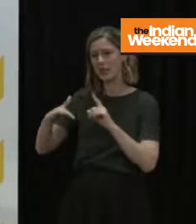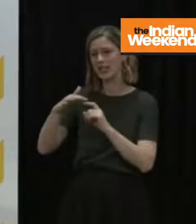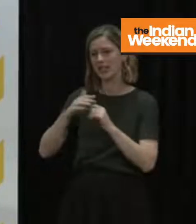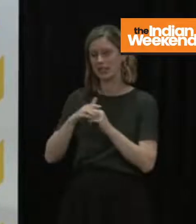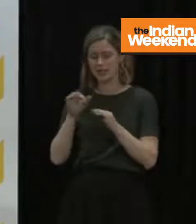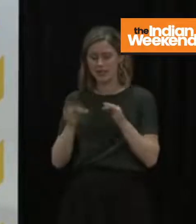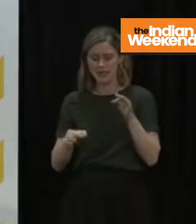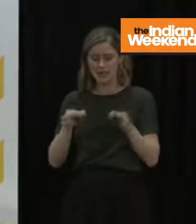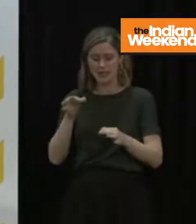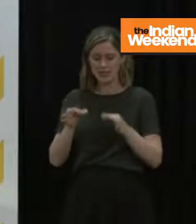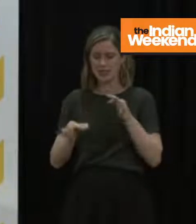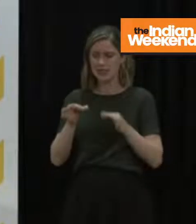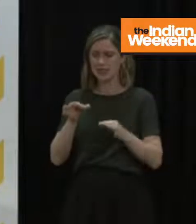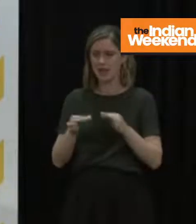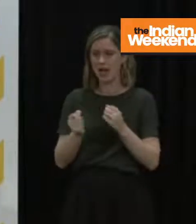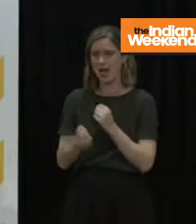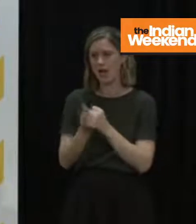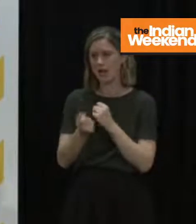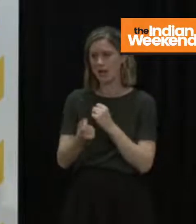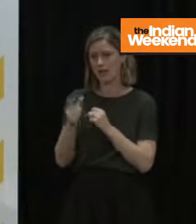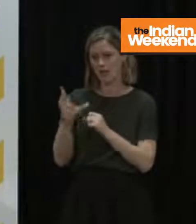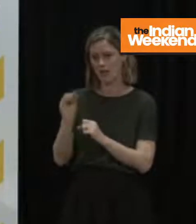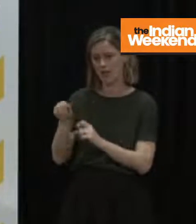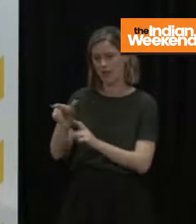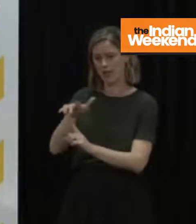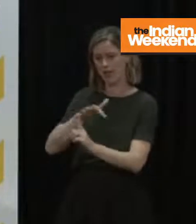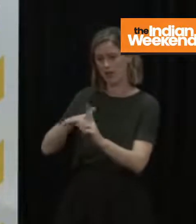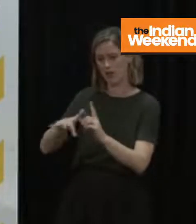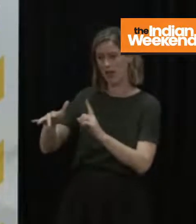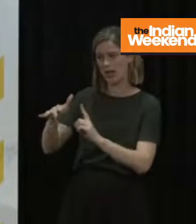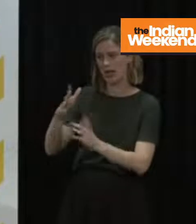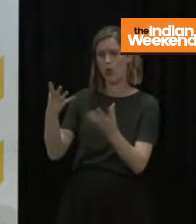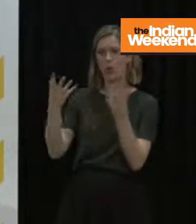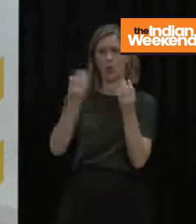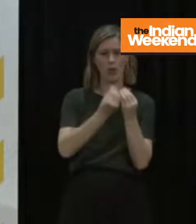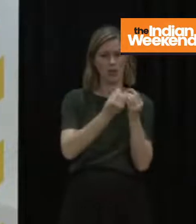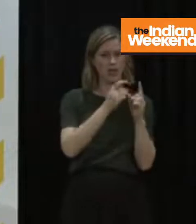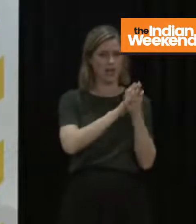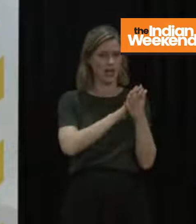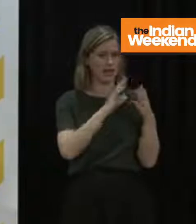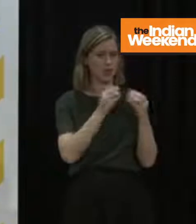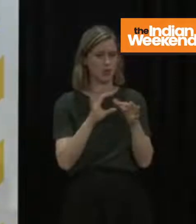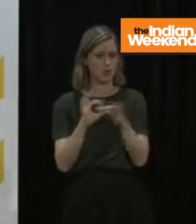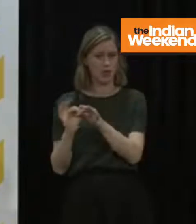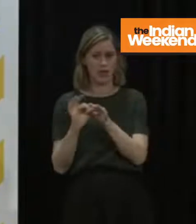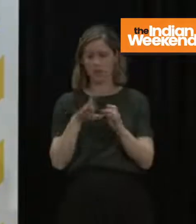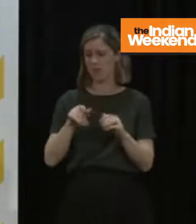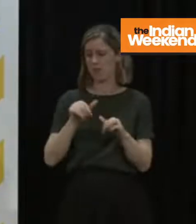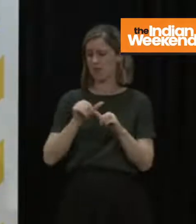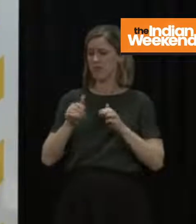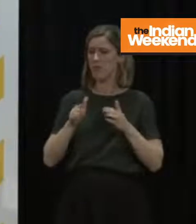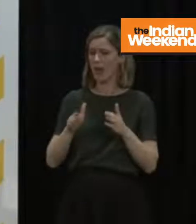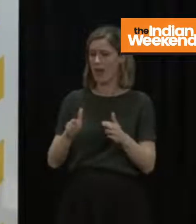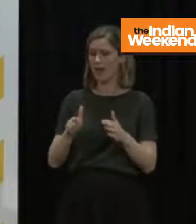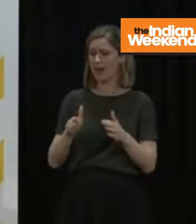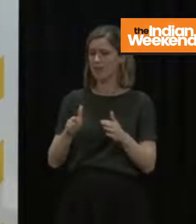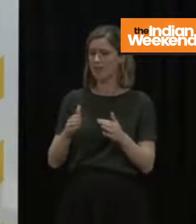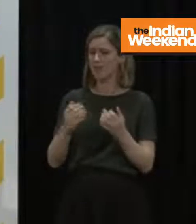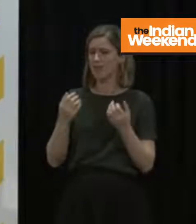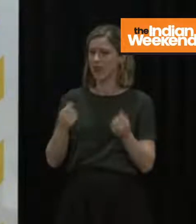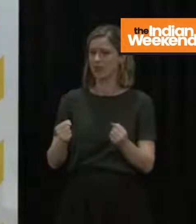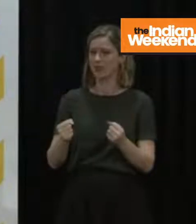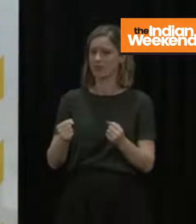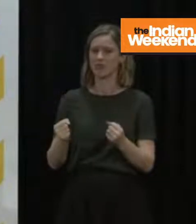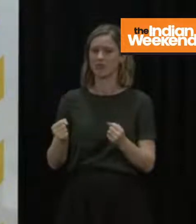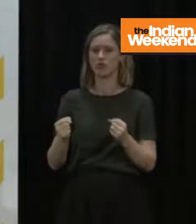those decisions have been made, I think, by local iwi alongside the DHB. So that's the best way to do this, is to have a